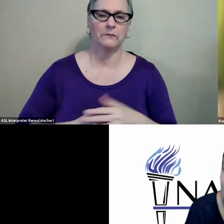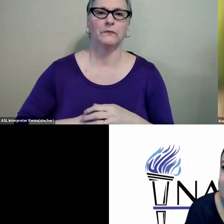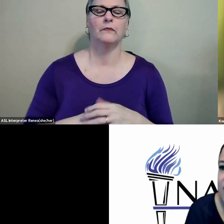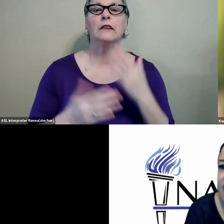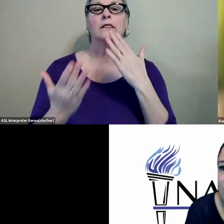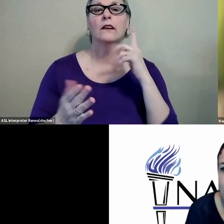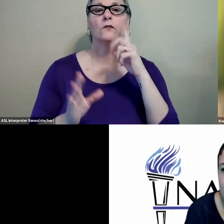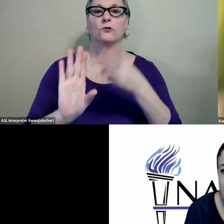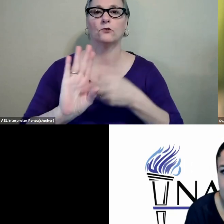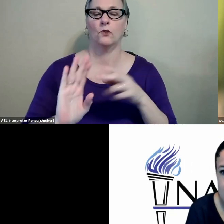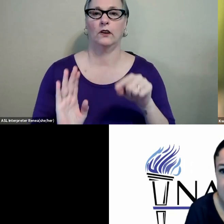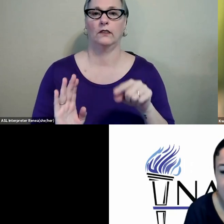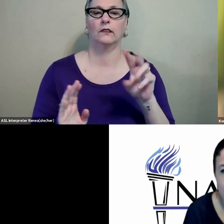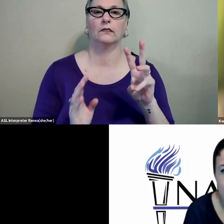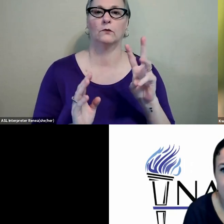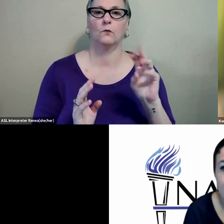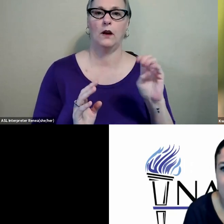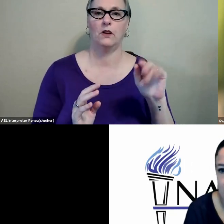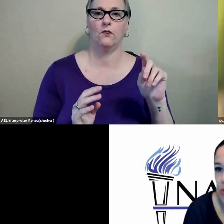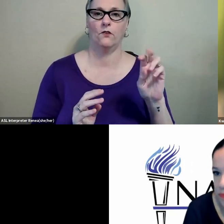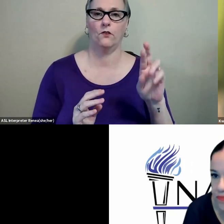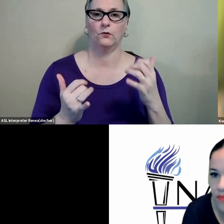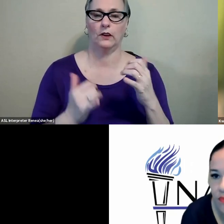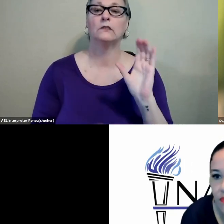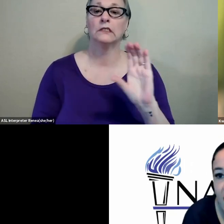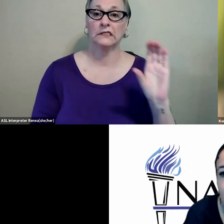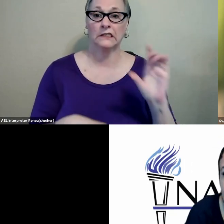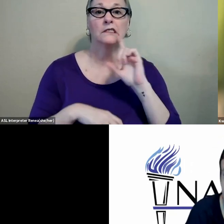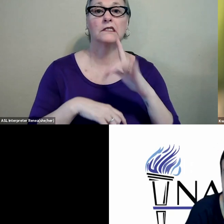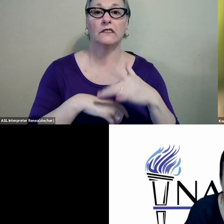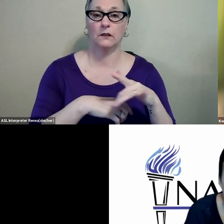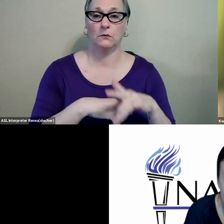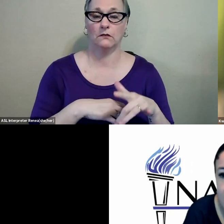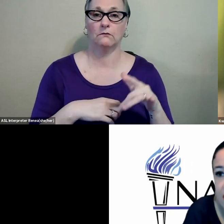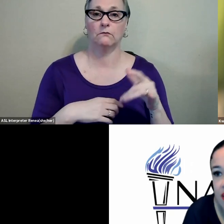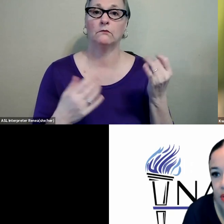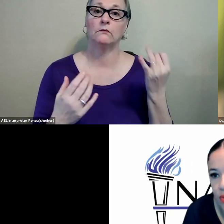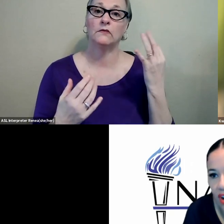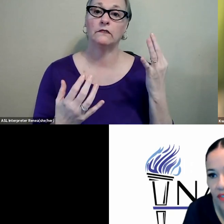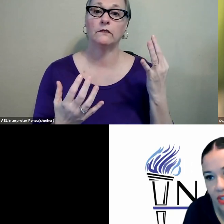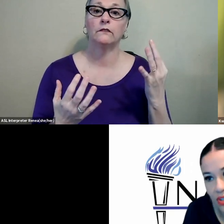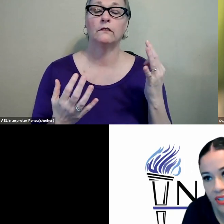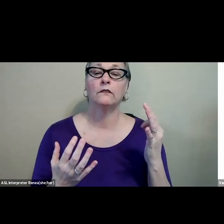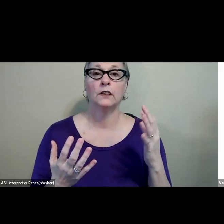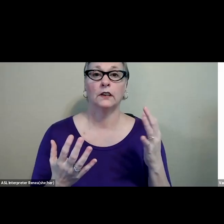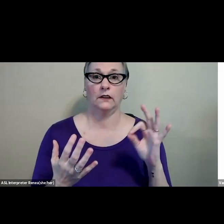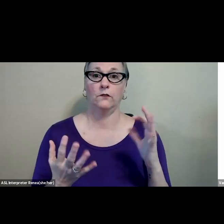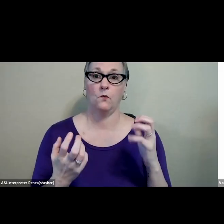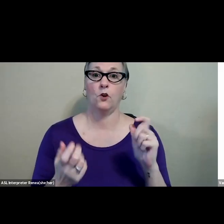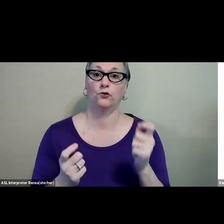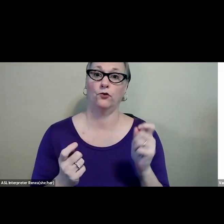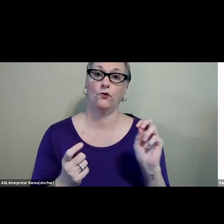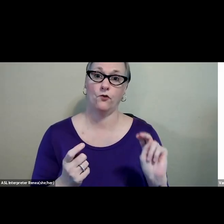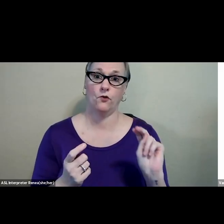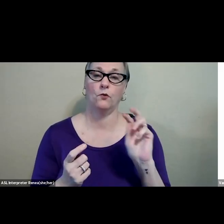today closed captioning is available if you would like to turn on or off the closed captioning